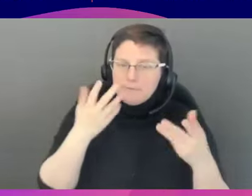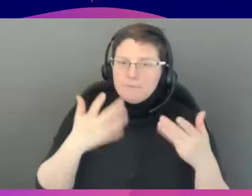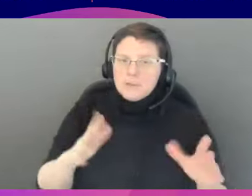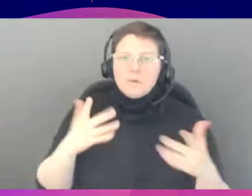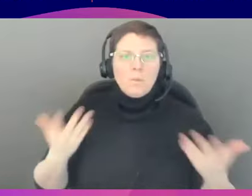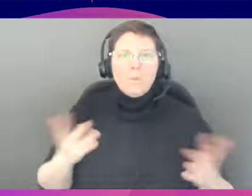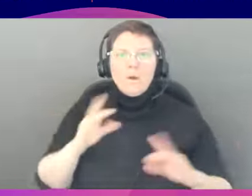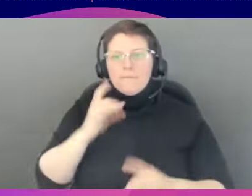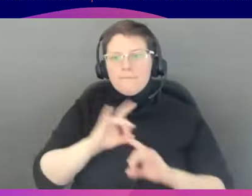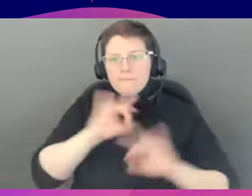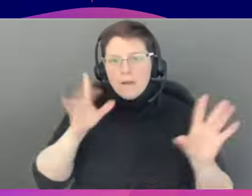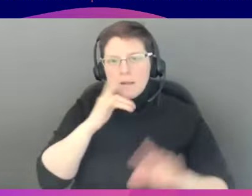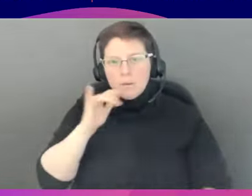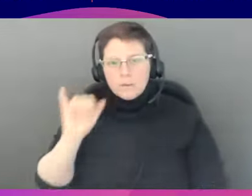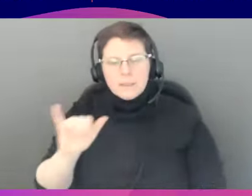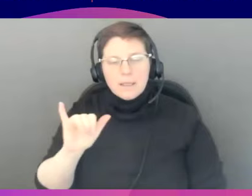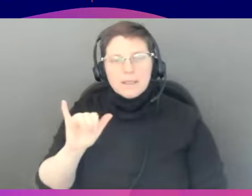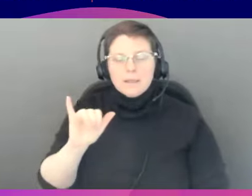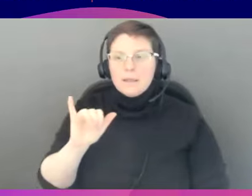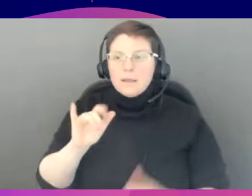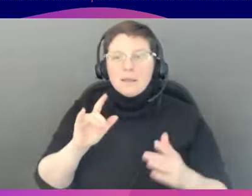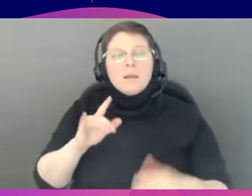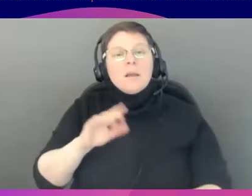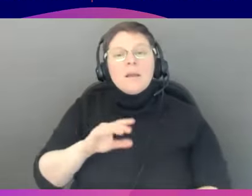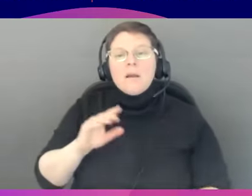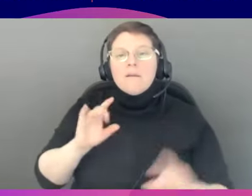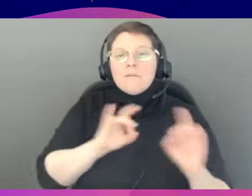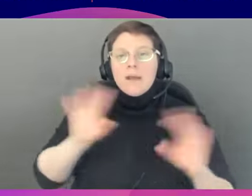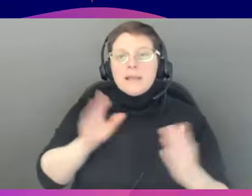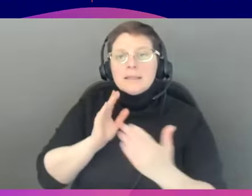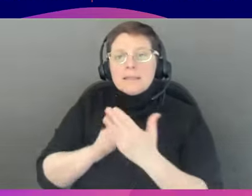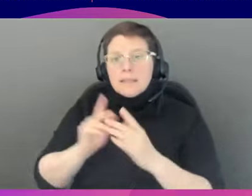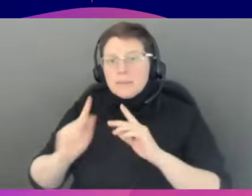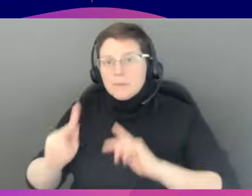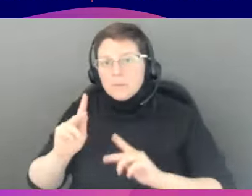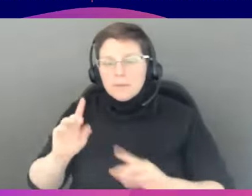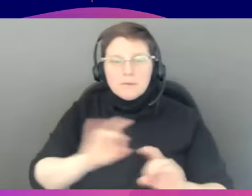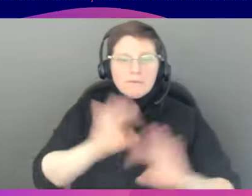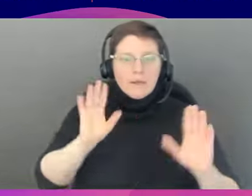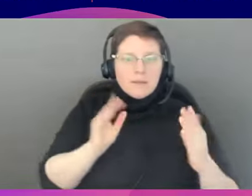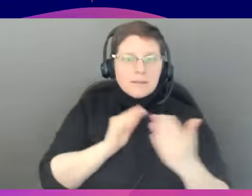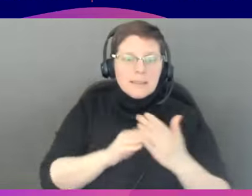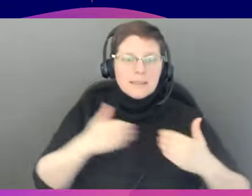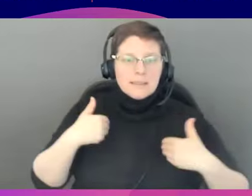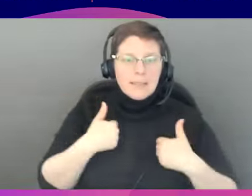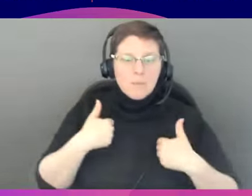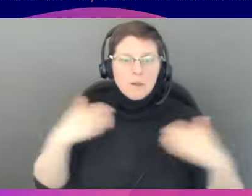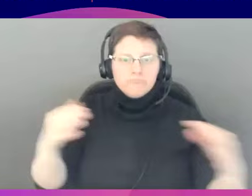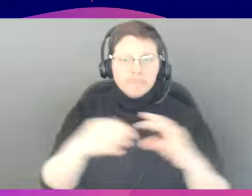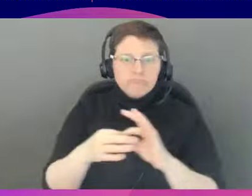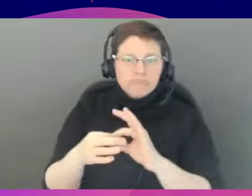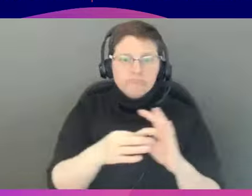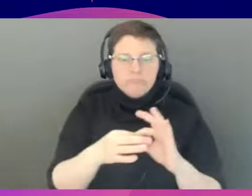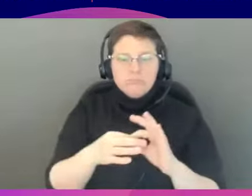the relationship between violence against people and violence against animals. Within